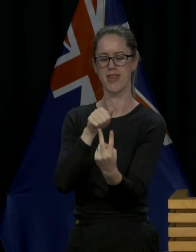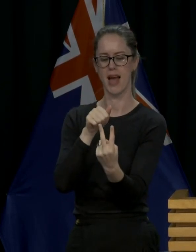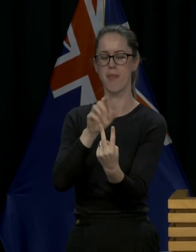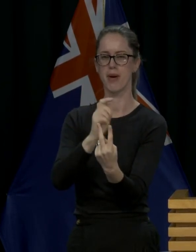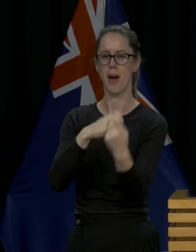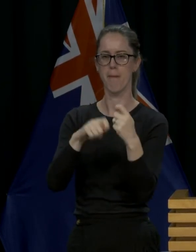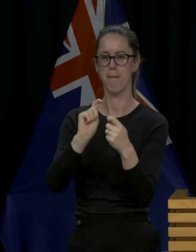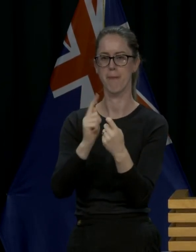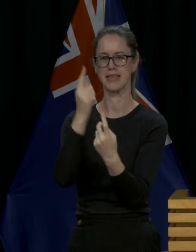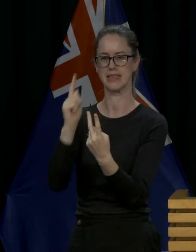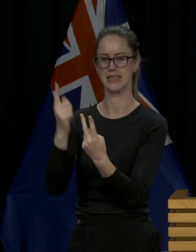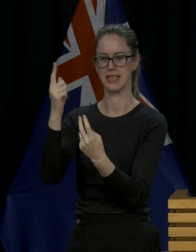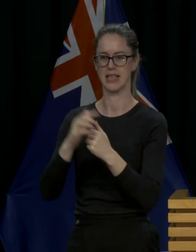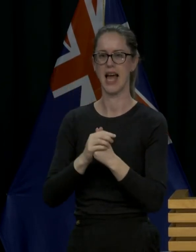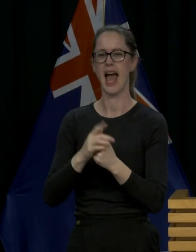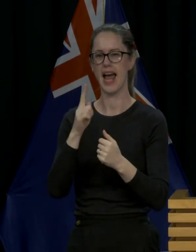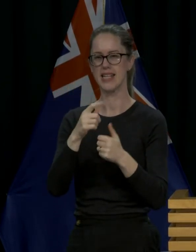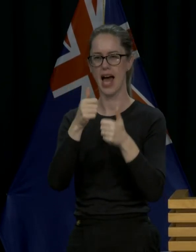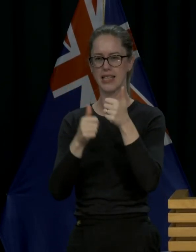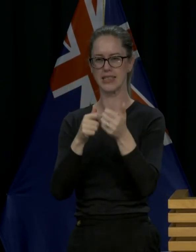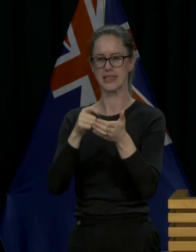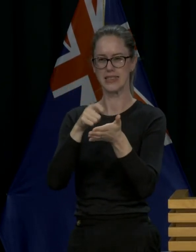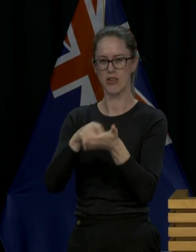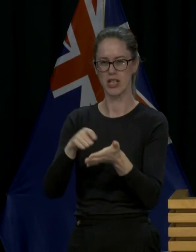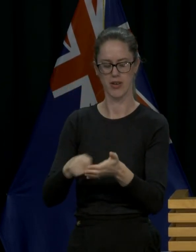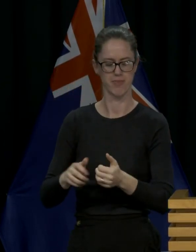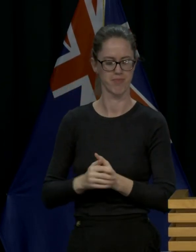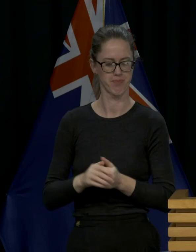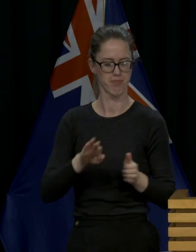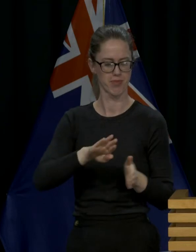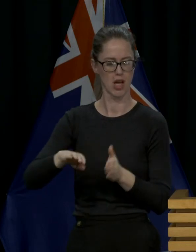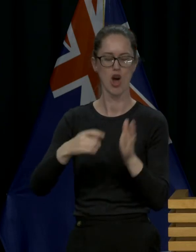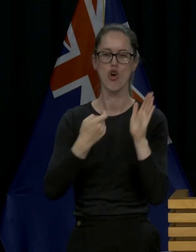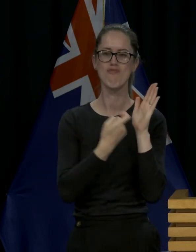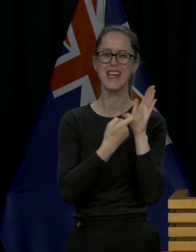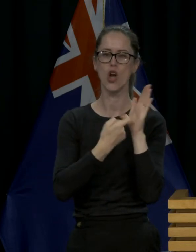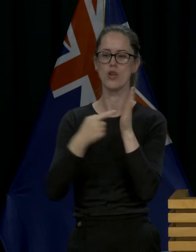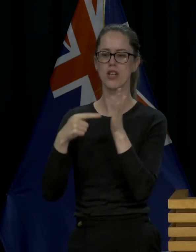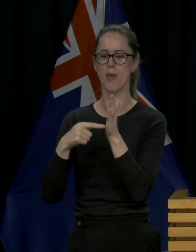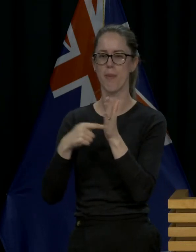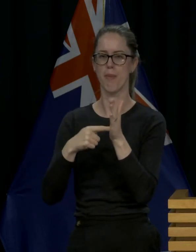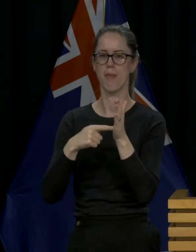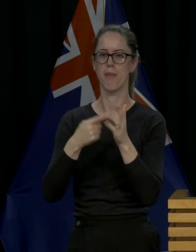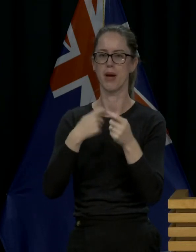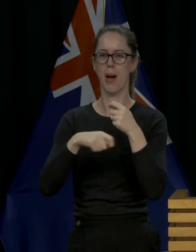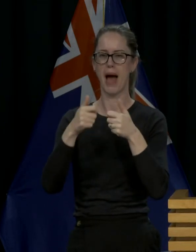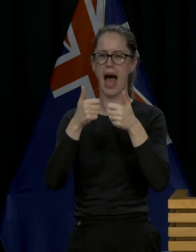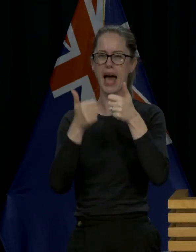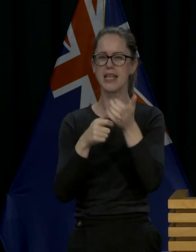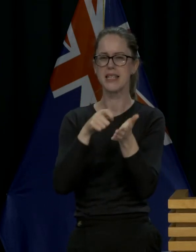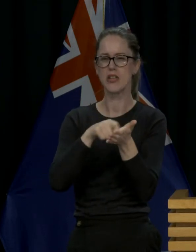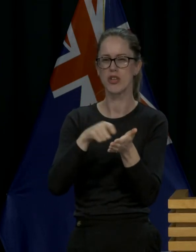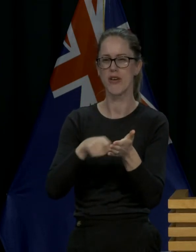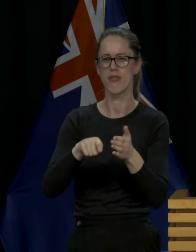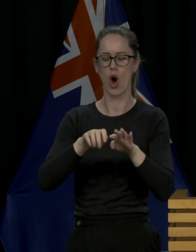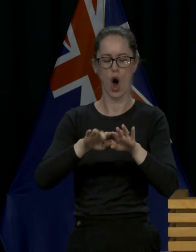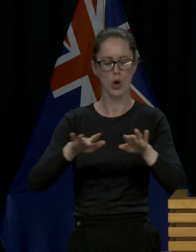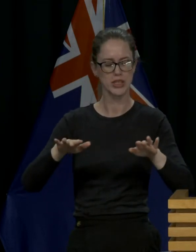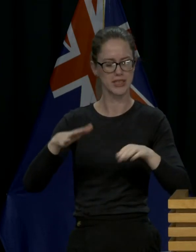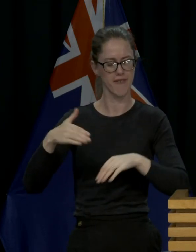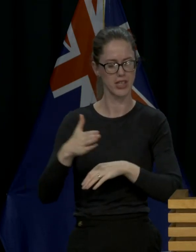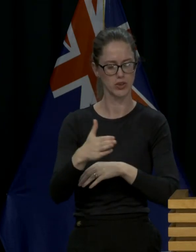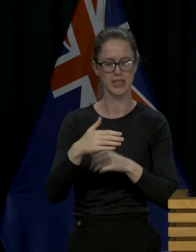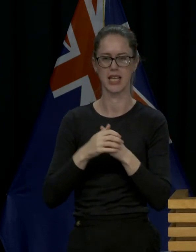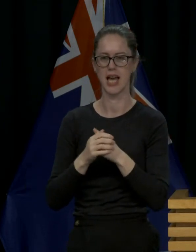parliamentary Undersecretaries. Reno Tirakatene will be Undersecretary to the Minister for Oceans and Fisheries and Minister for Trade